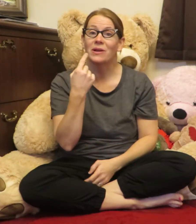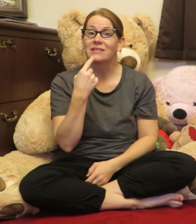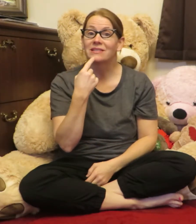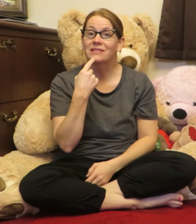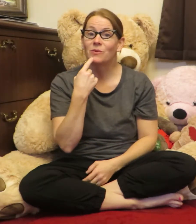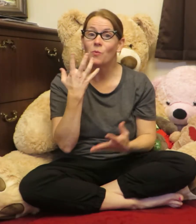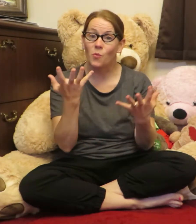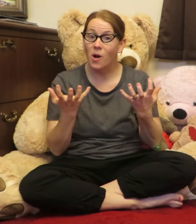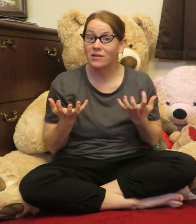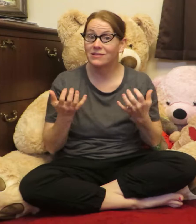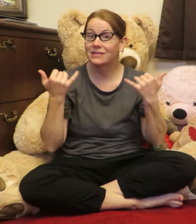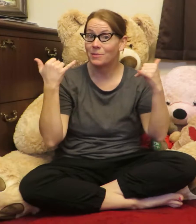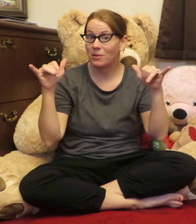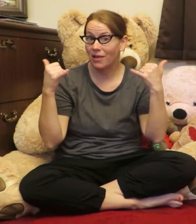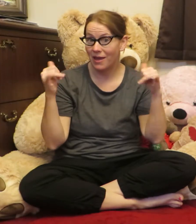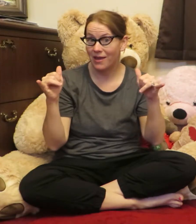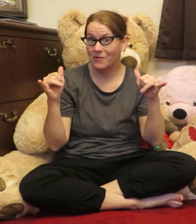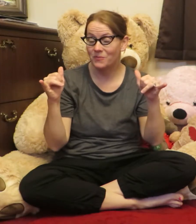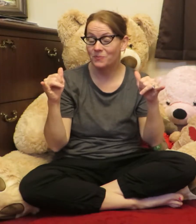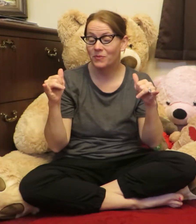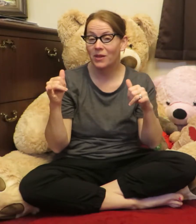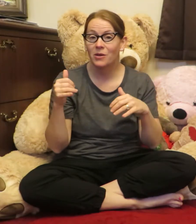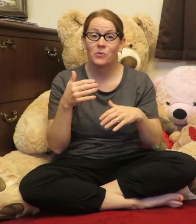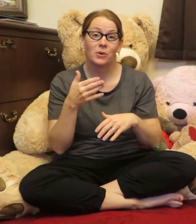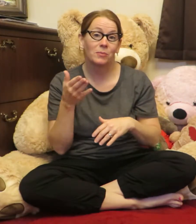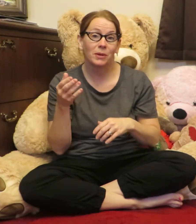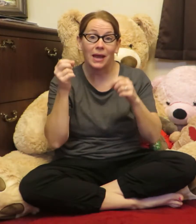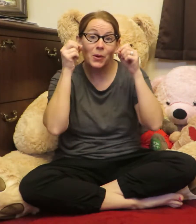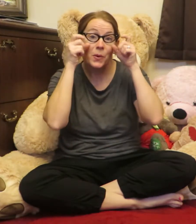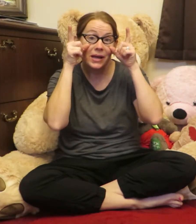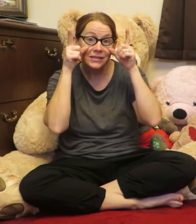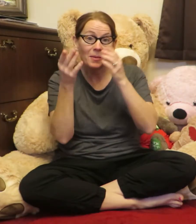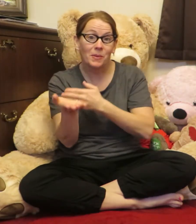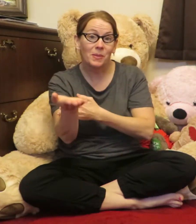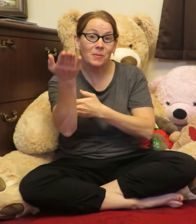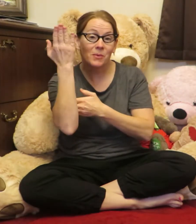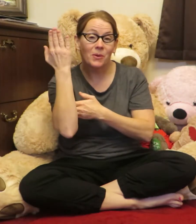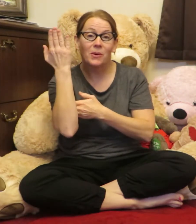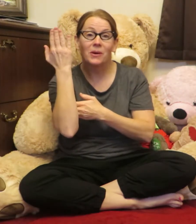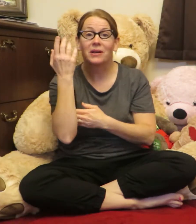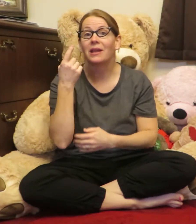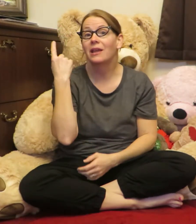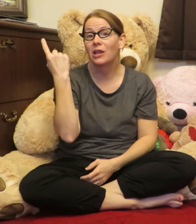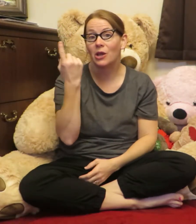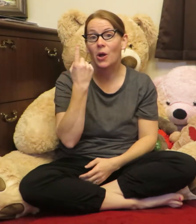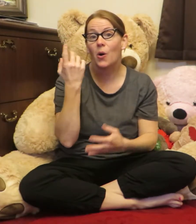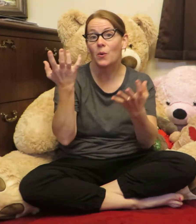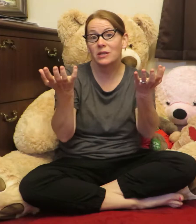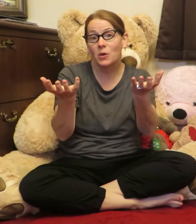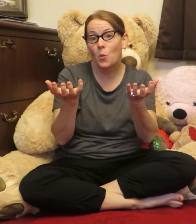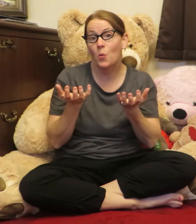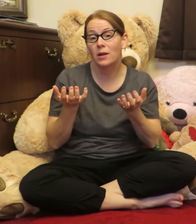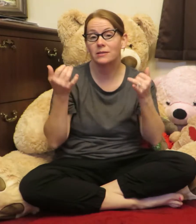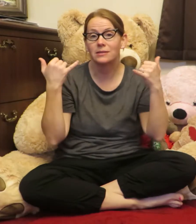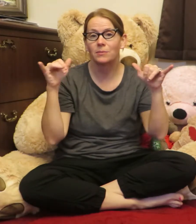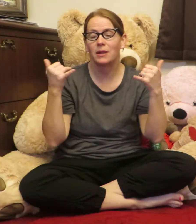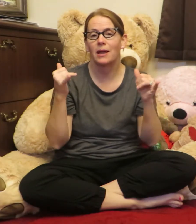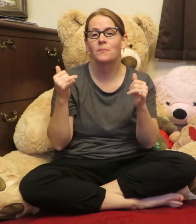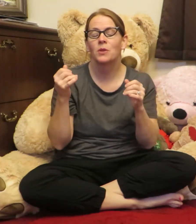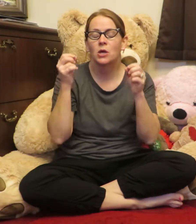always wants to play. When blank wakes up in the morning, he always wants to play.